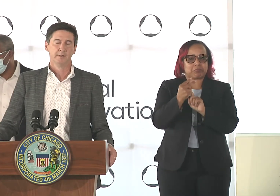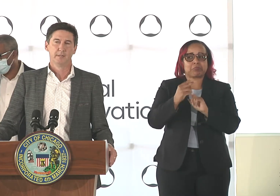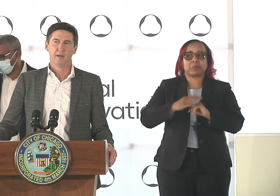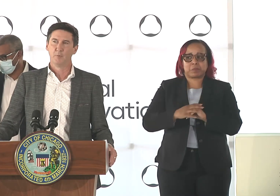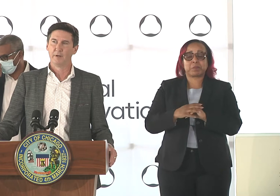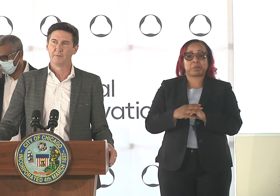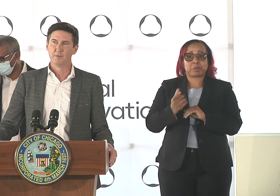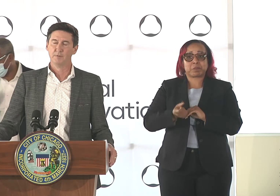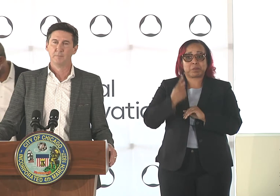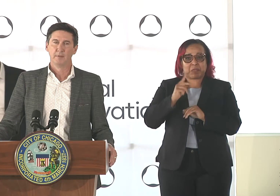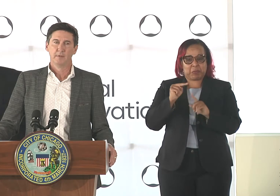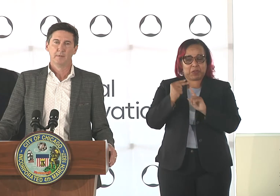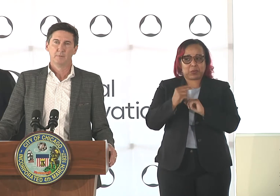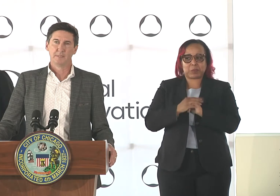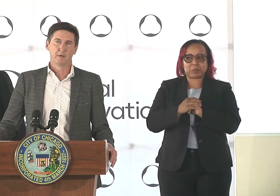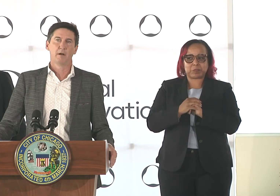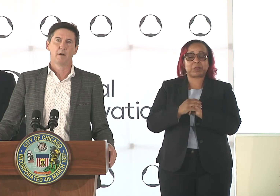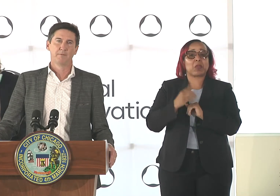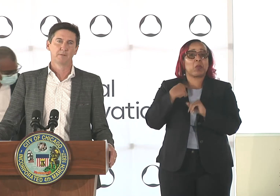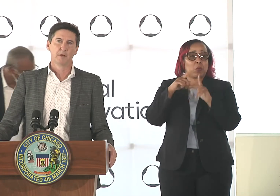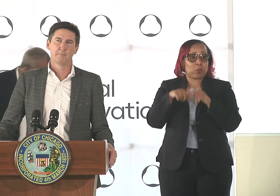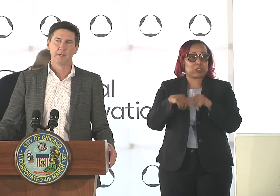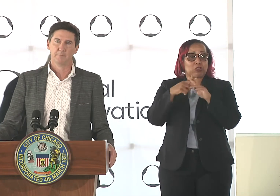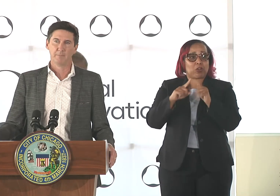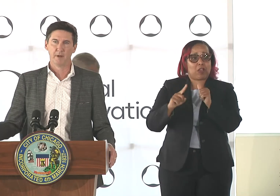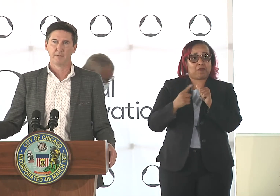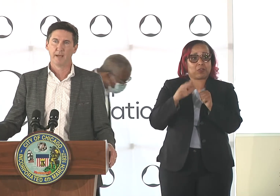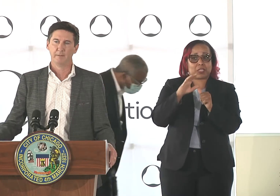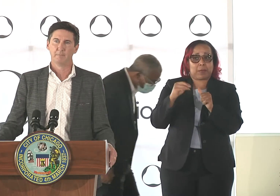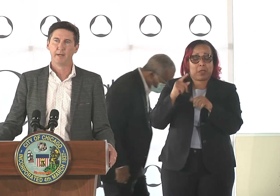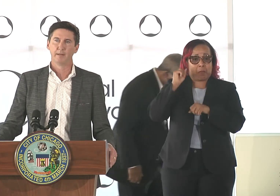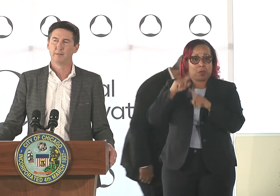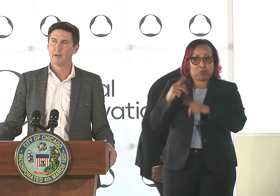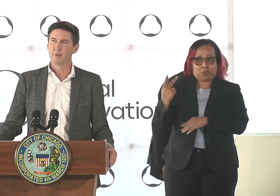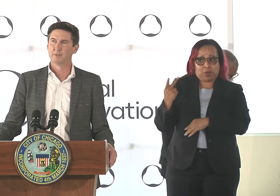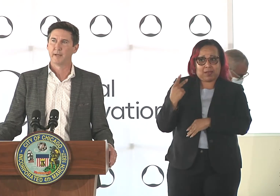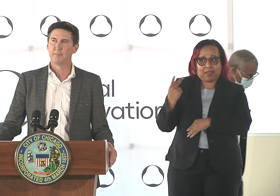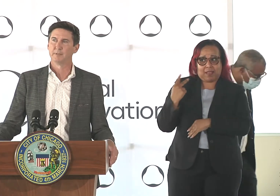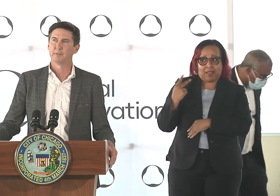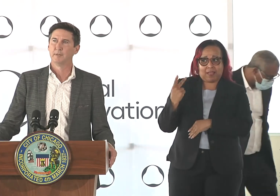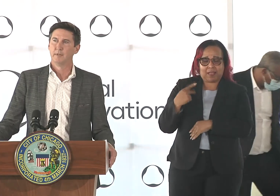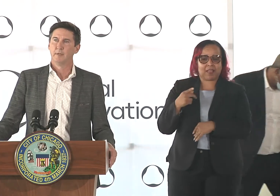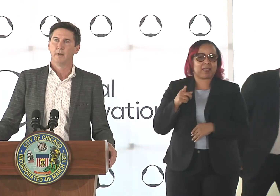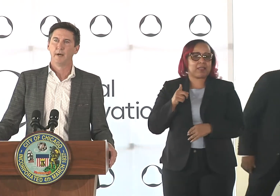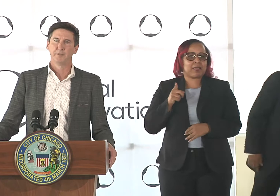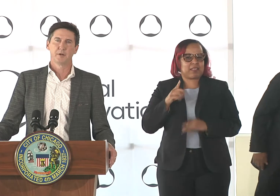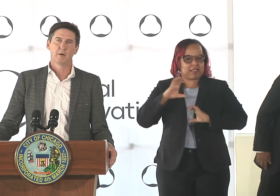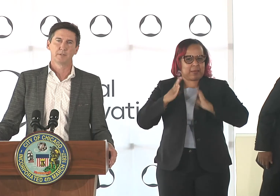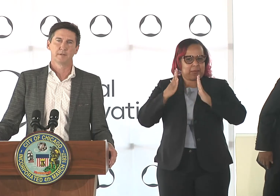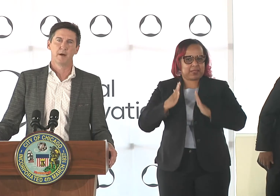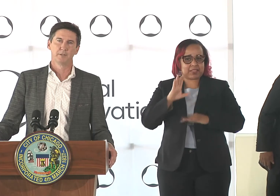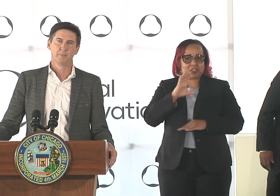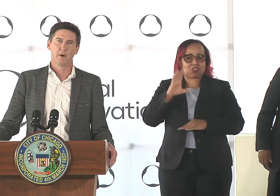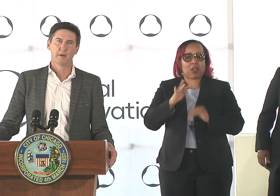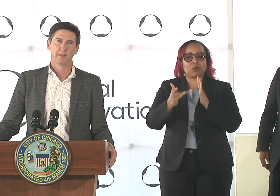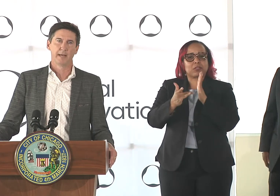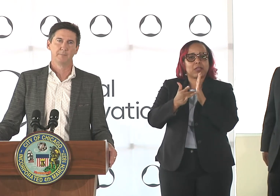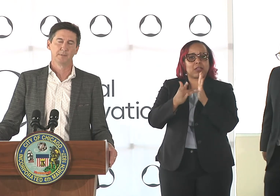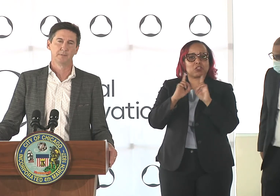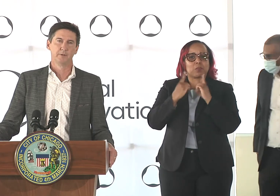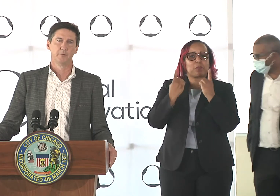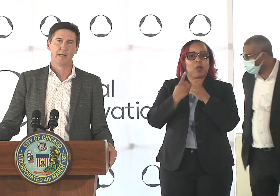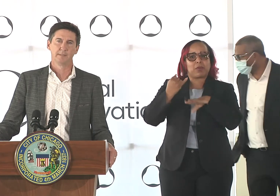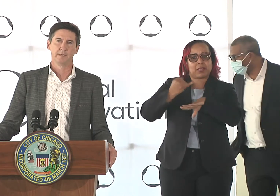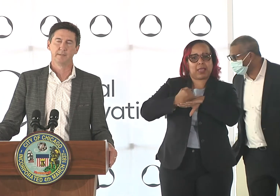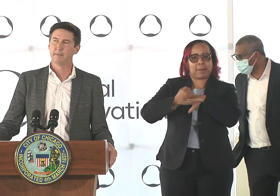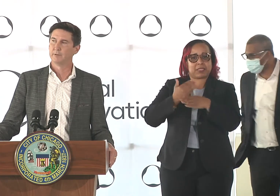chronology point of view, we started our first company, my brother and I, Mike, who's a chemist, in the Chicago Technology Park on the